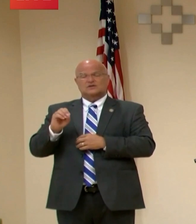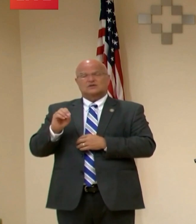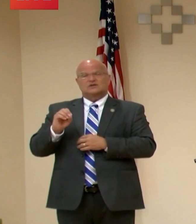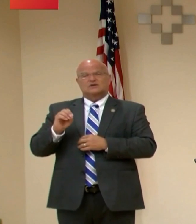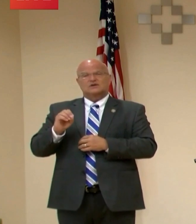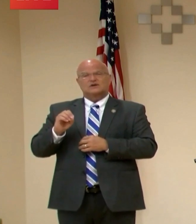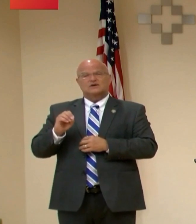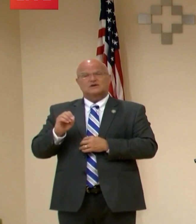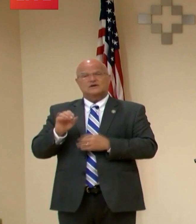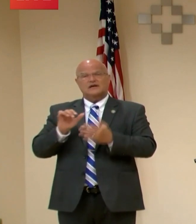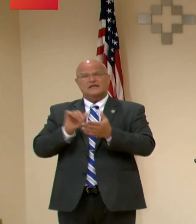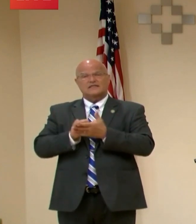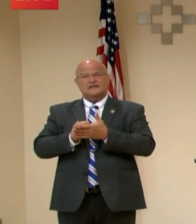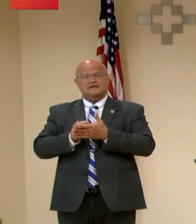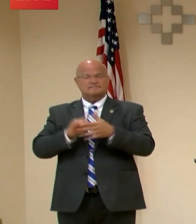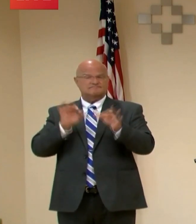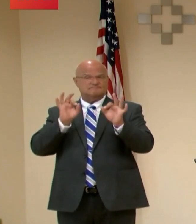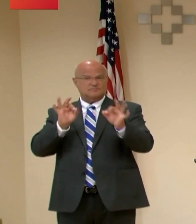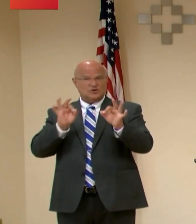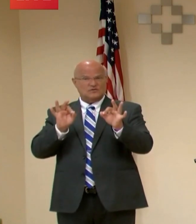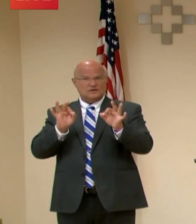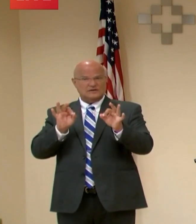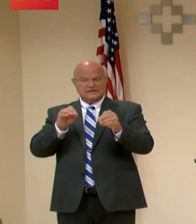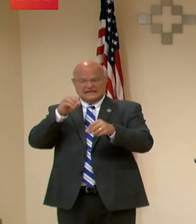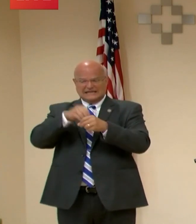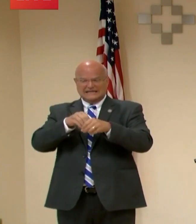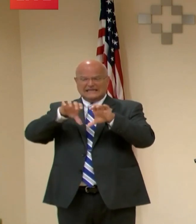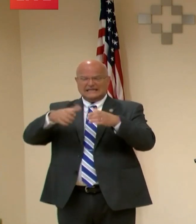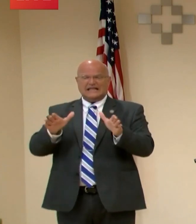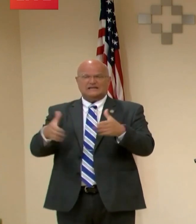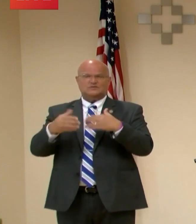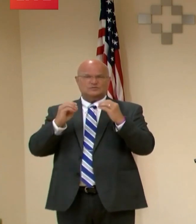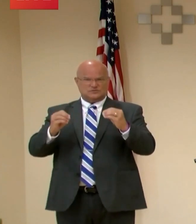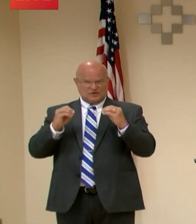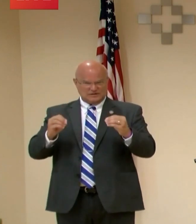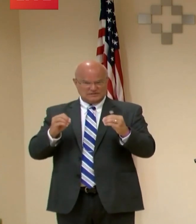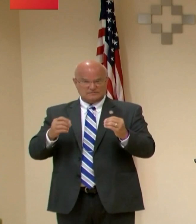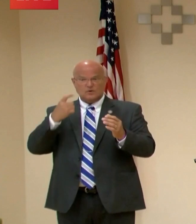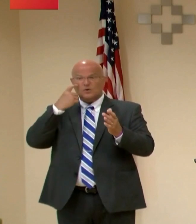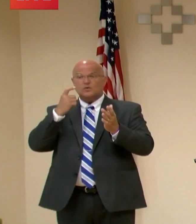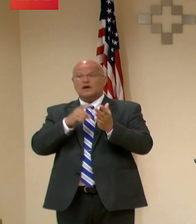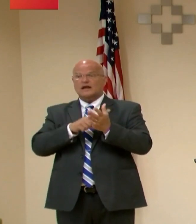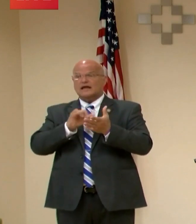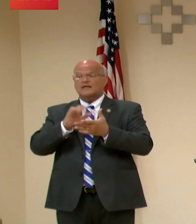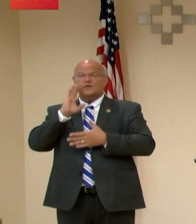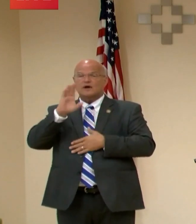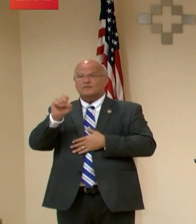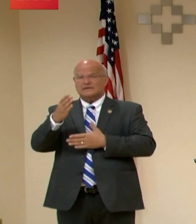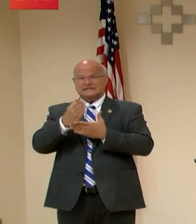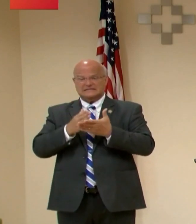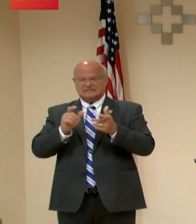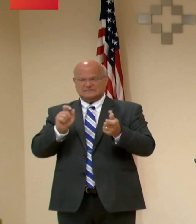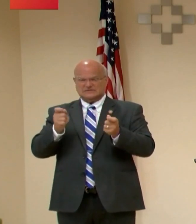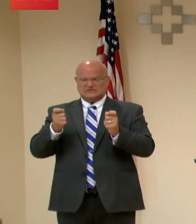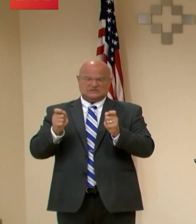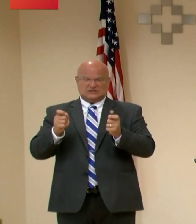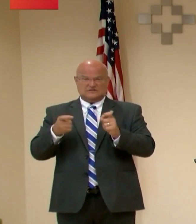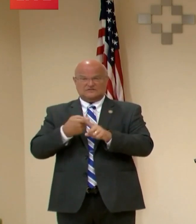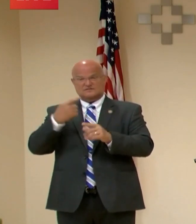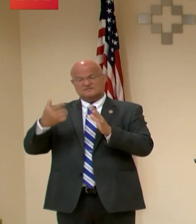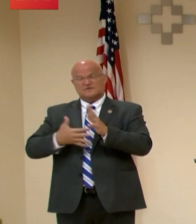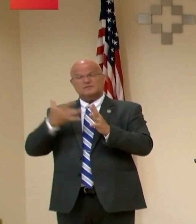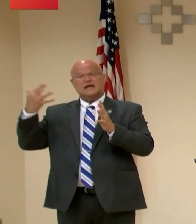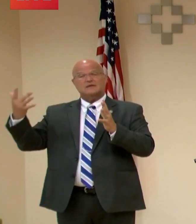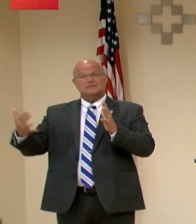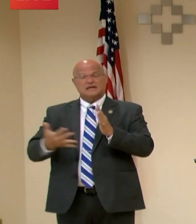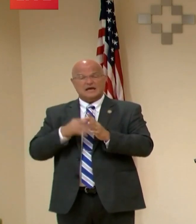so the ideal is the in-classroom instruction. We recognize there's going to have to be shifts from time